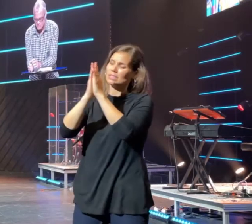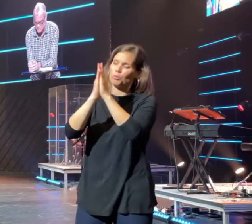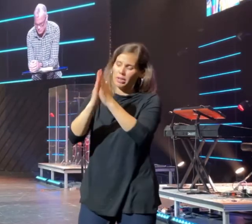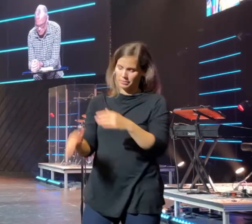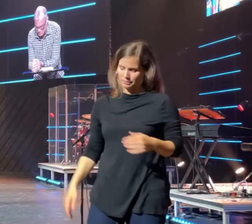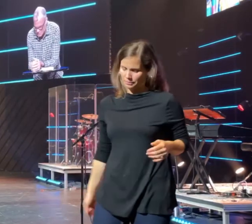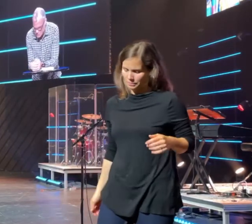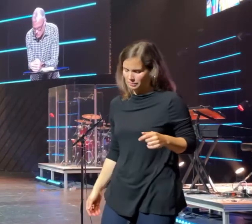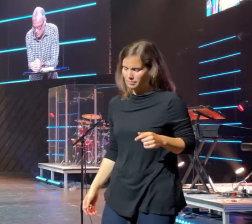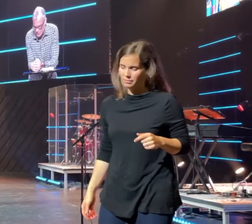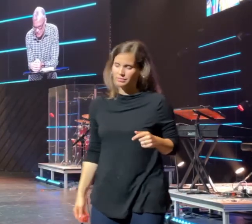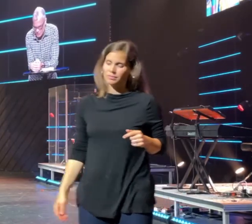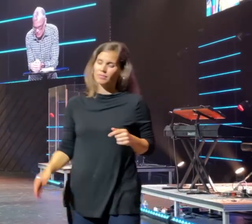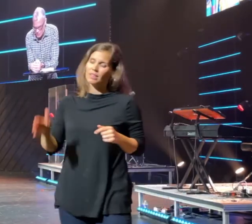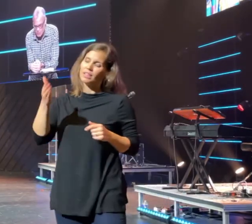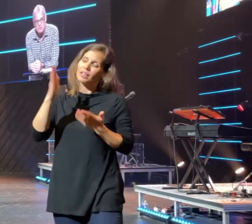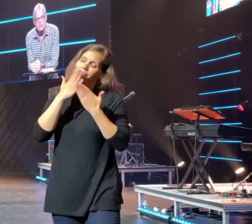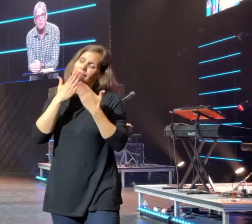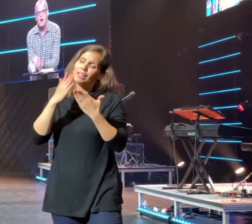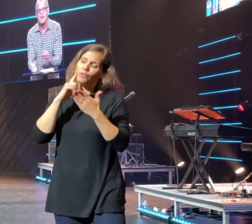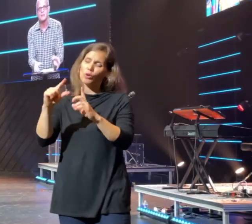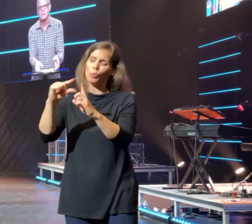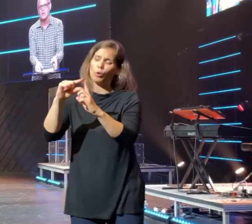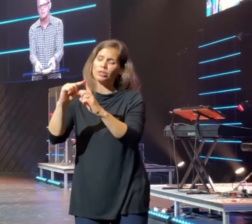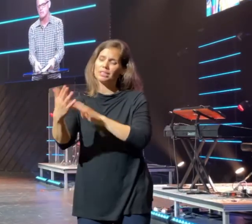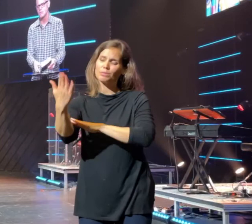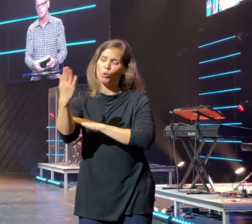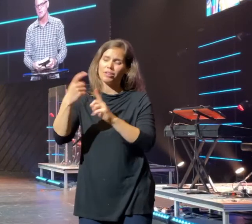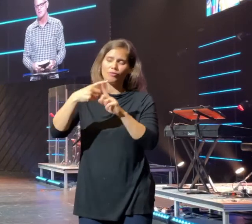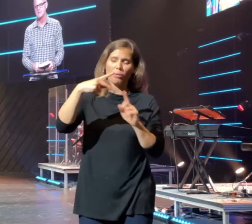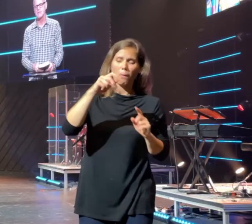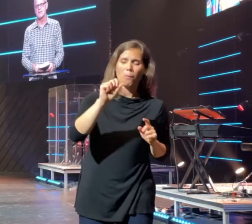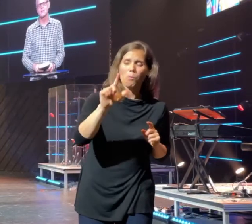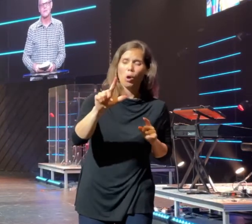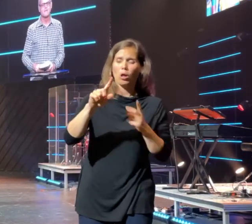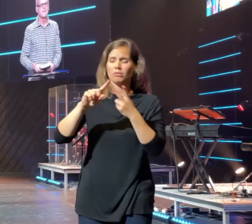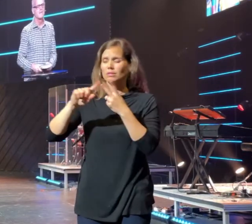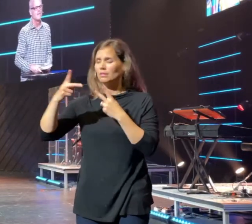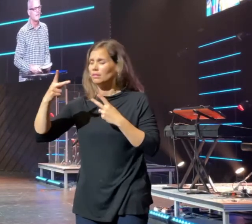this message this morning. Thank you for the words of the apostle. We come to you, Lord, seeking